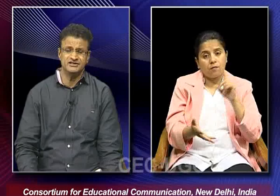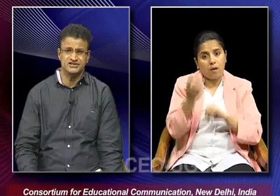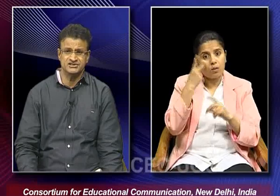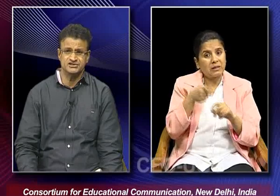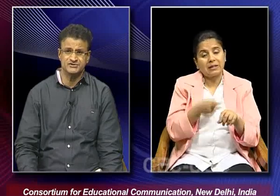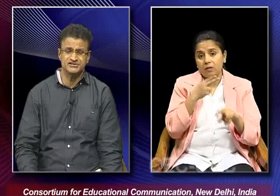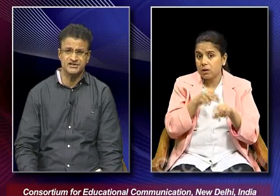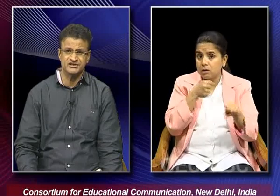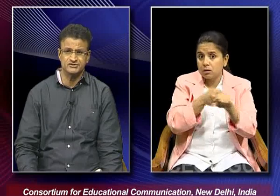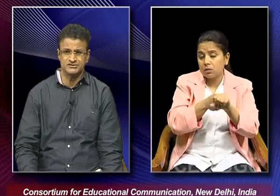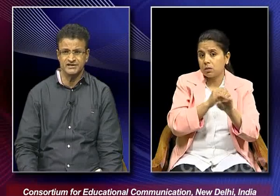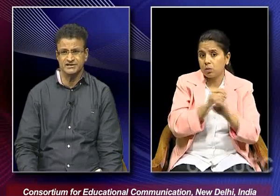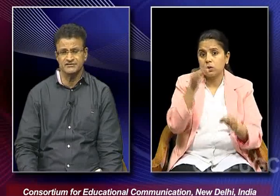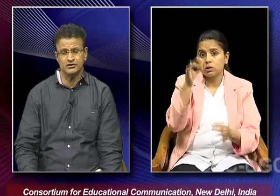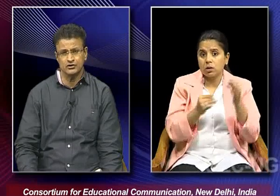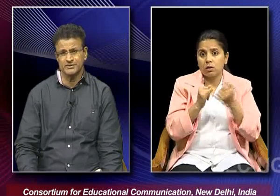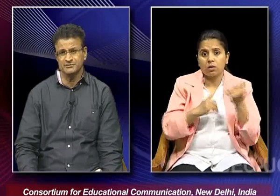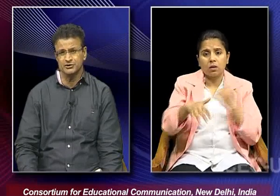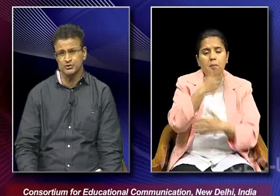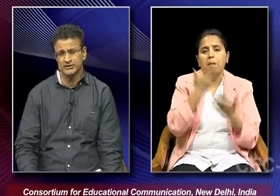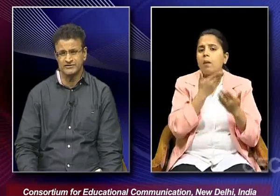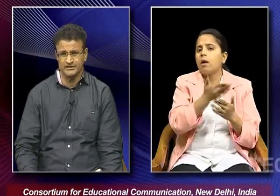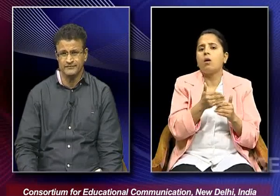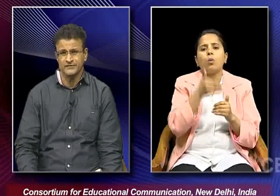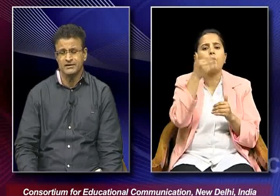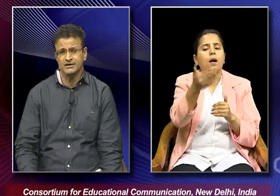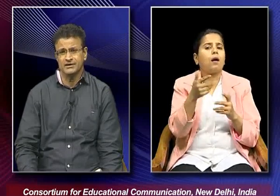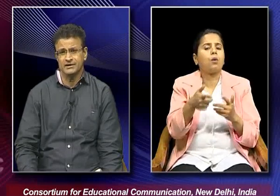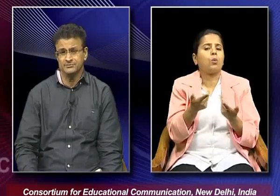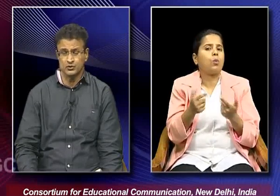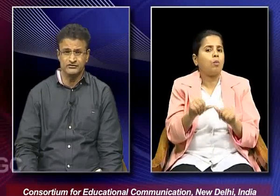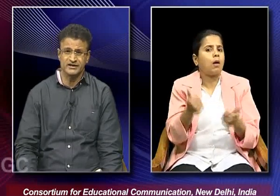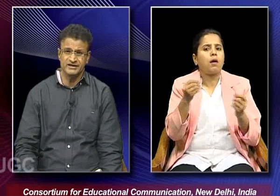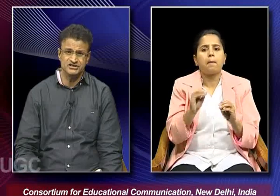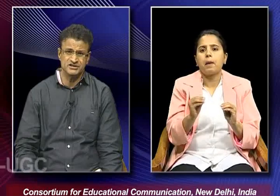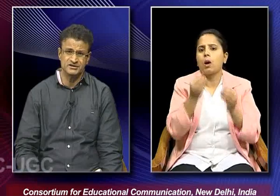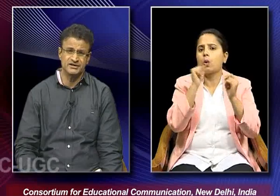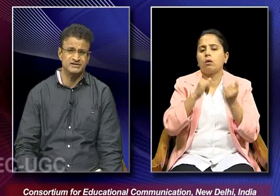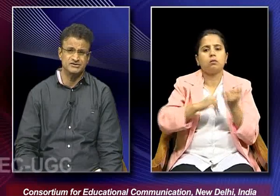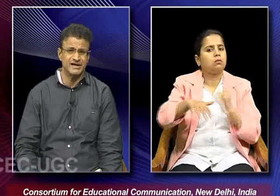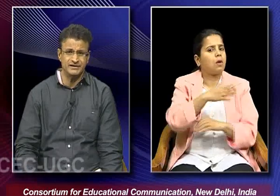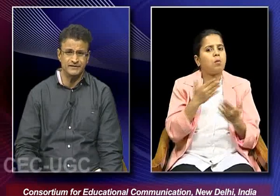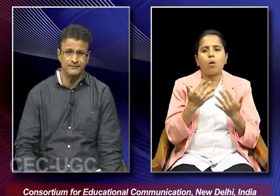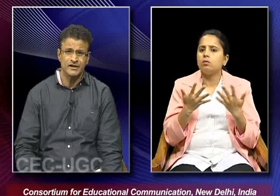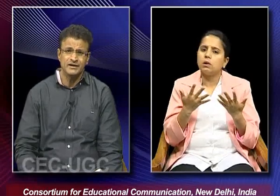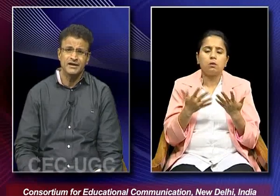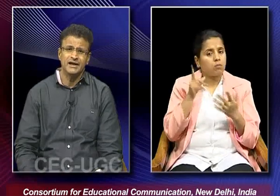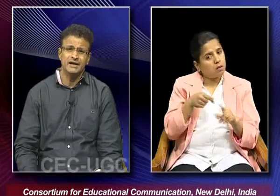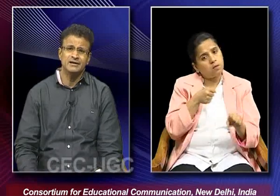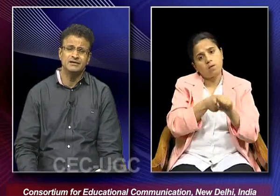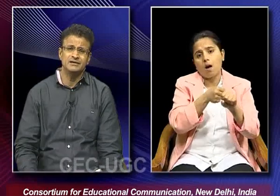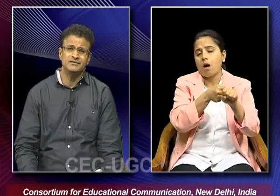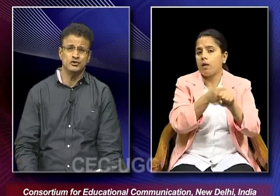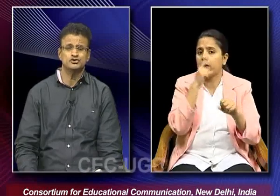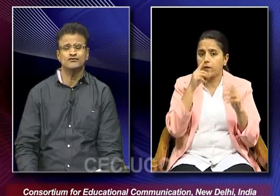the injustice which is there in the society, they will not be able to in a way improve their condition in the society.